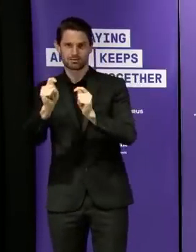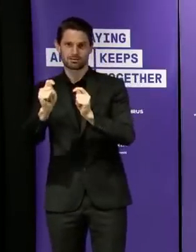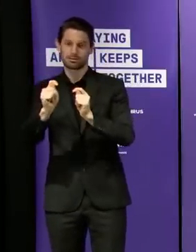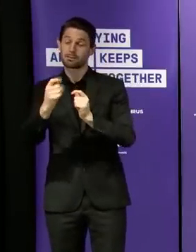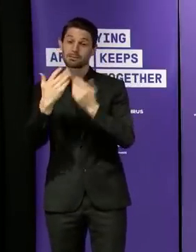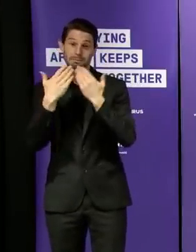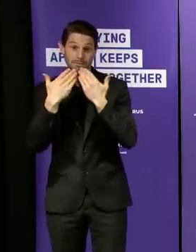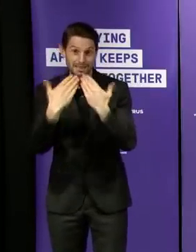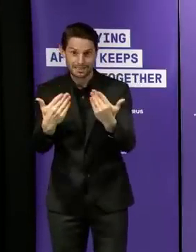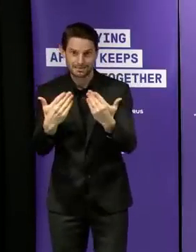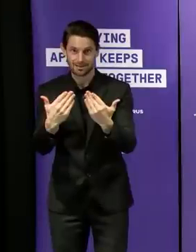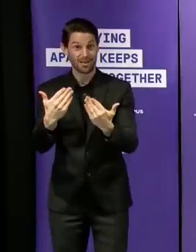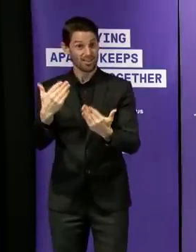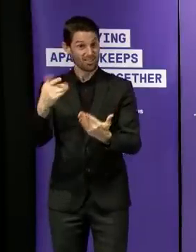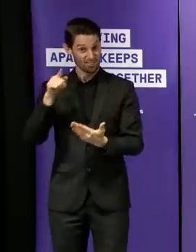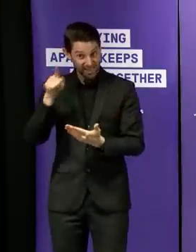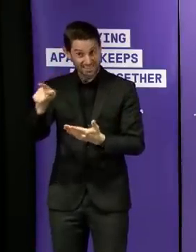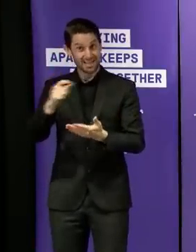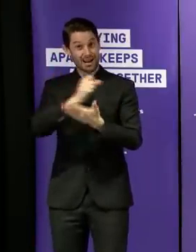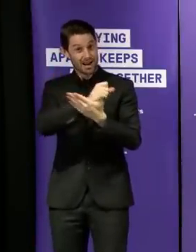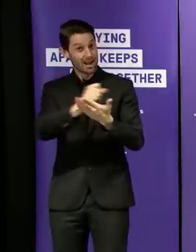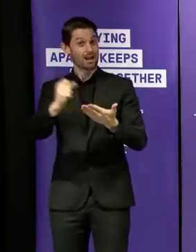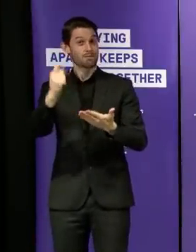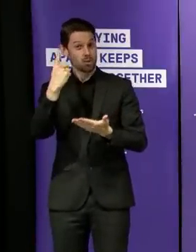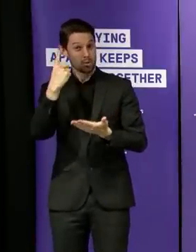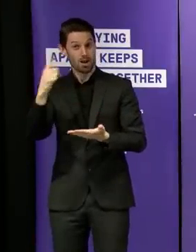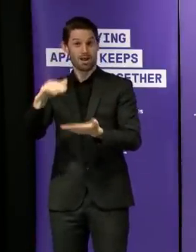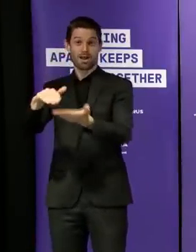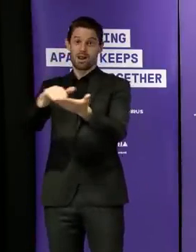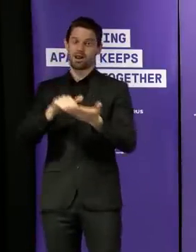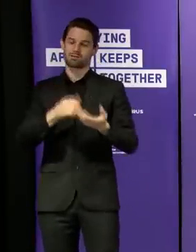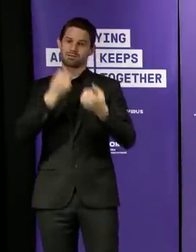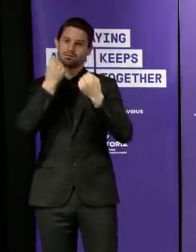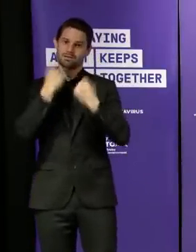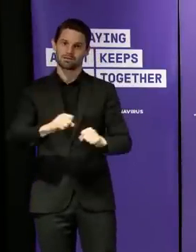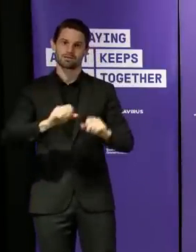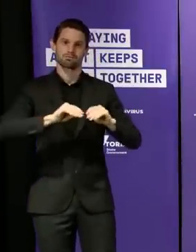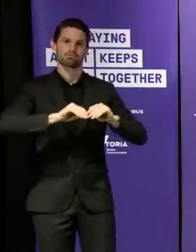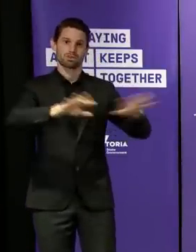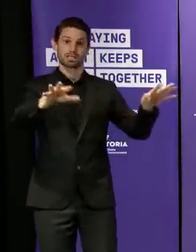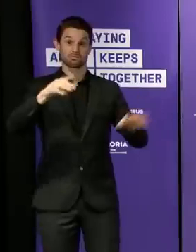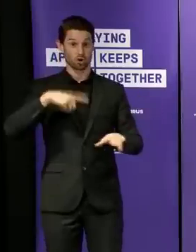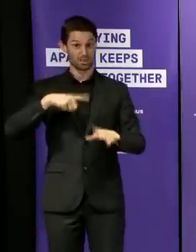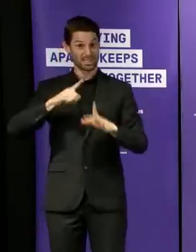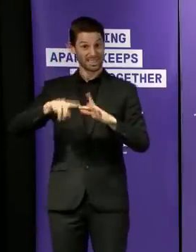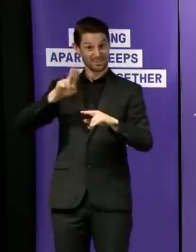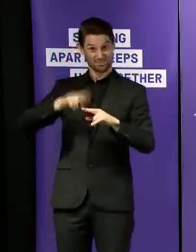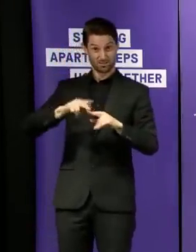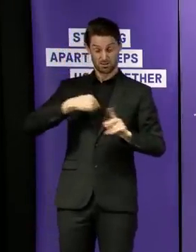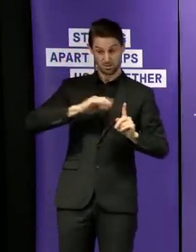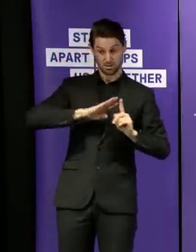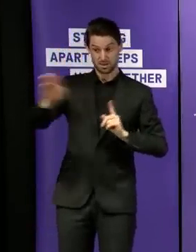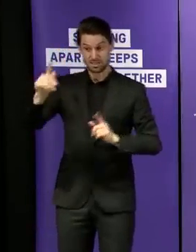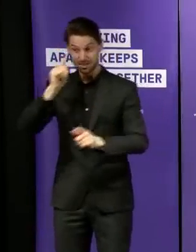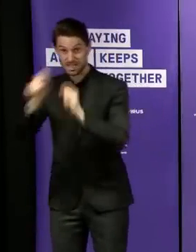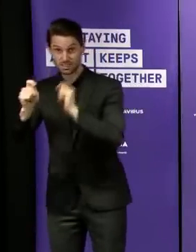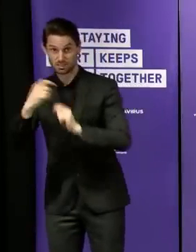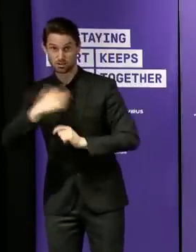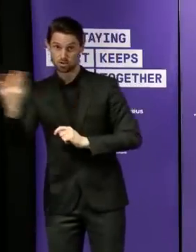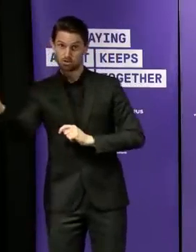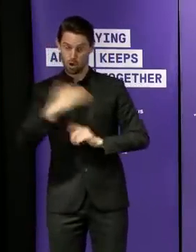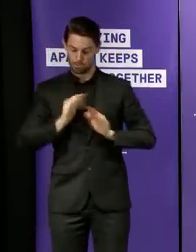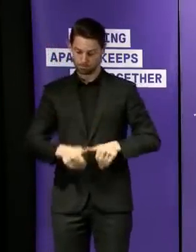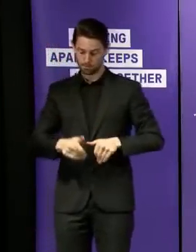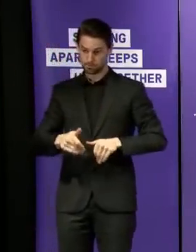we'll know that you've got it, and we can work with you to prevent you spreading it to others. That's how you contain the numbers. A